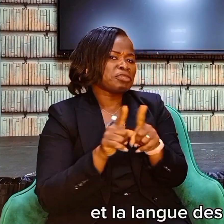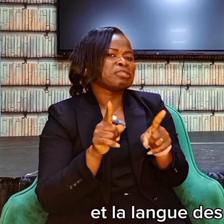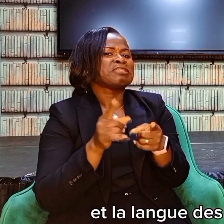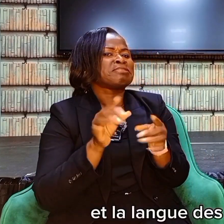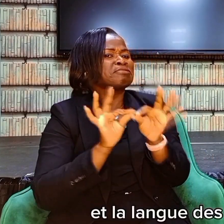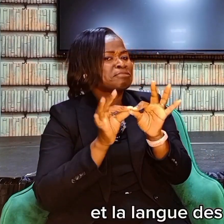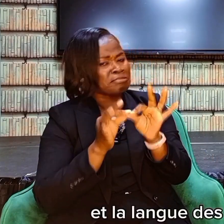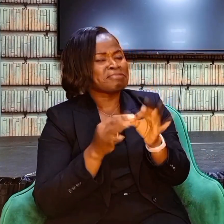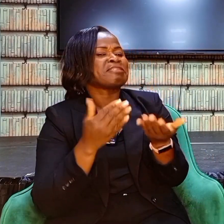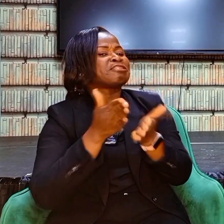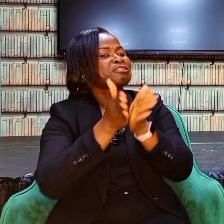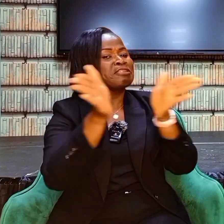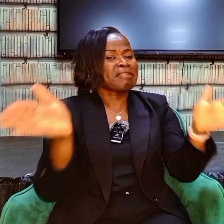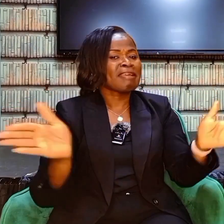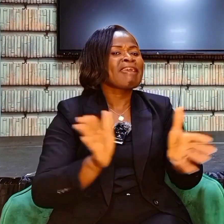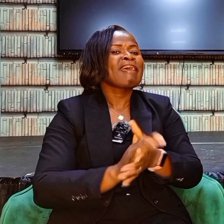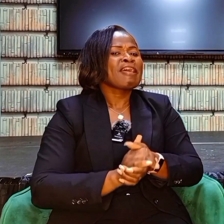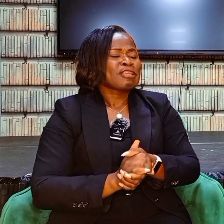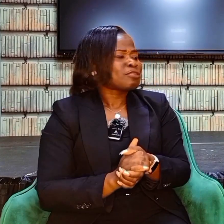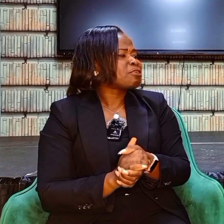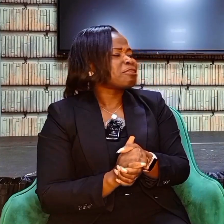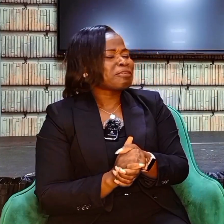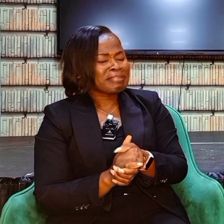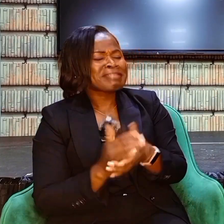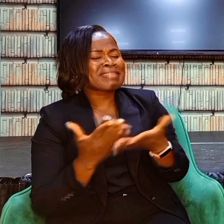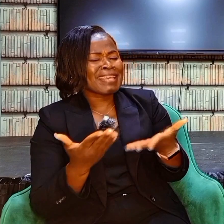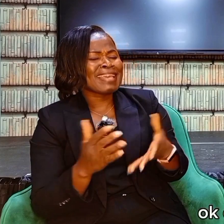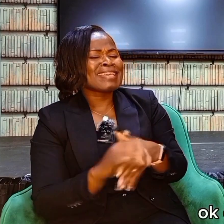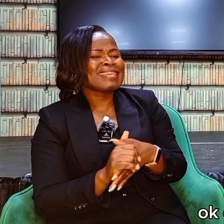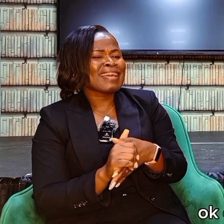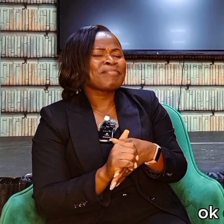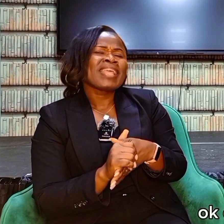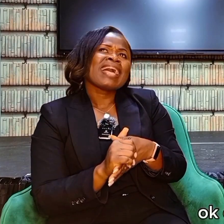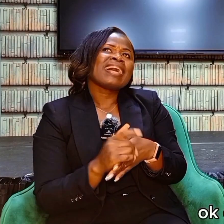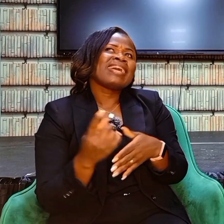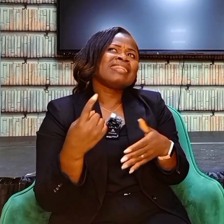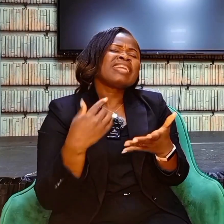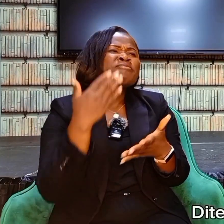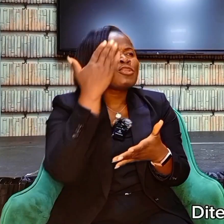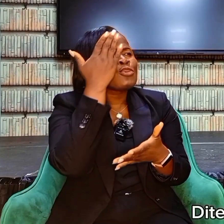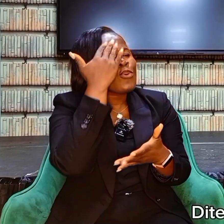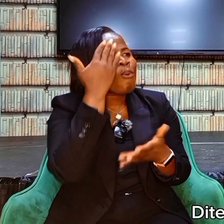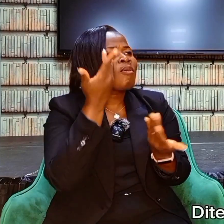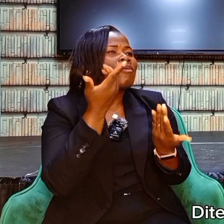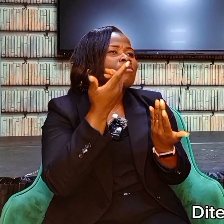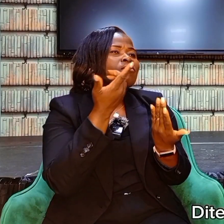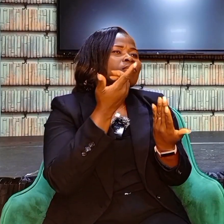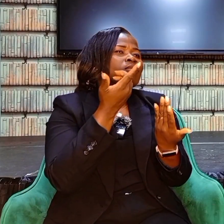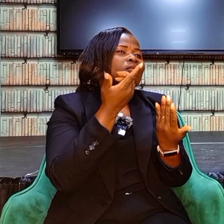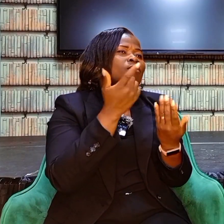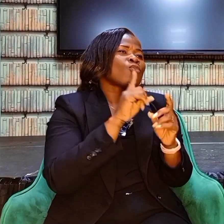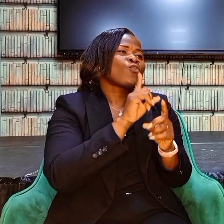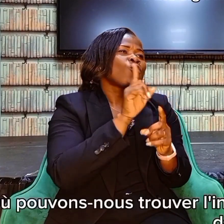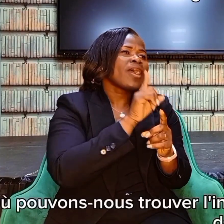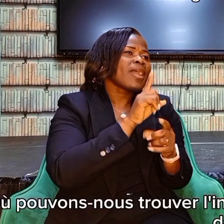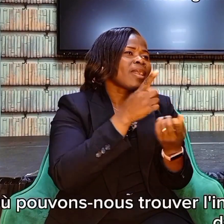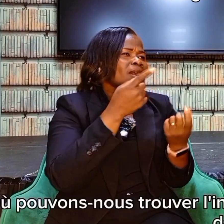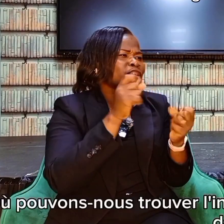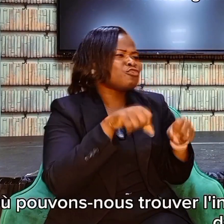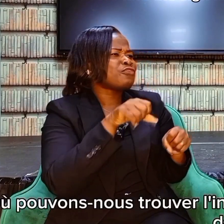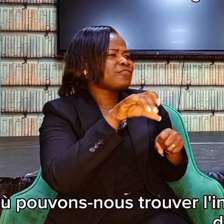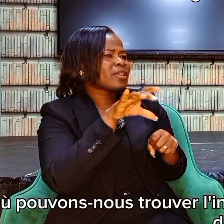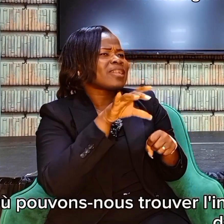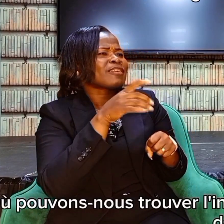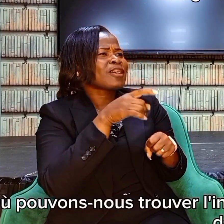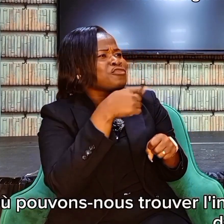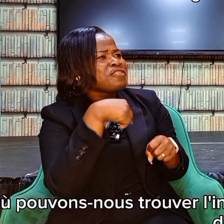language in general. Briefly, so that is UNASLI. Okay, yeah. Let me know where